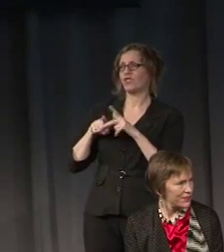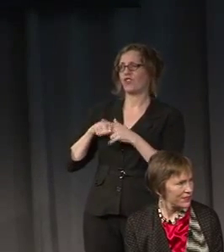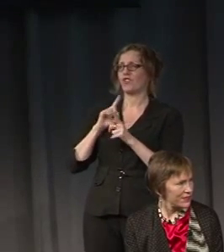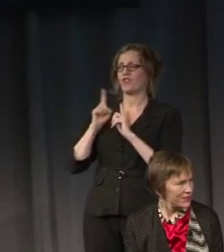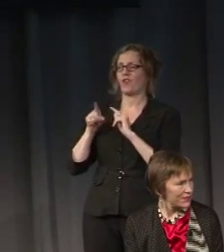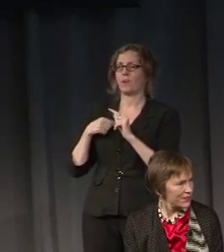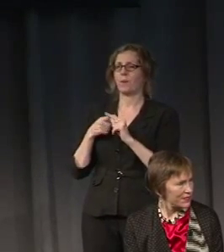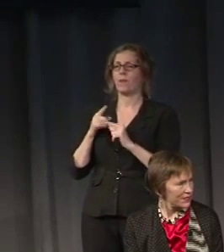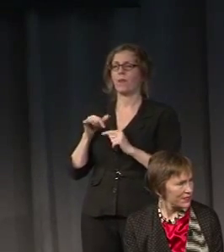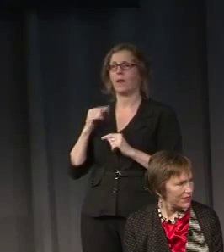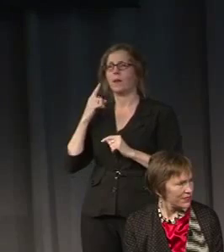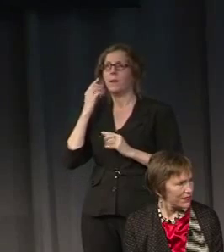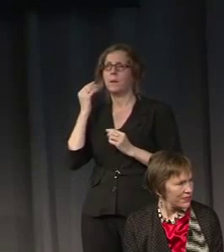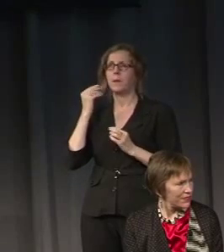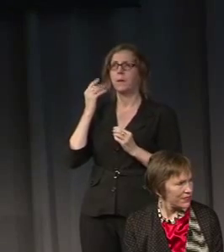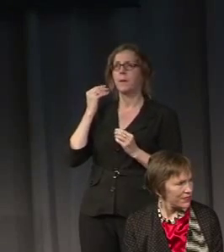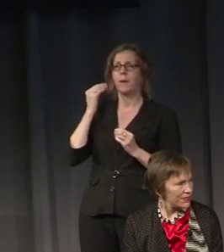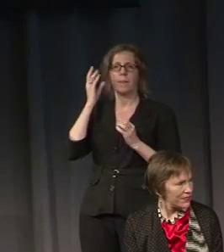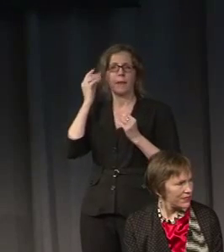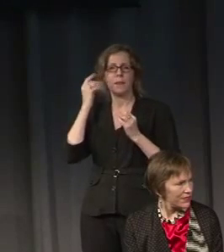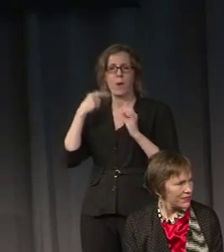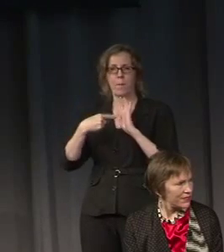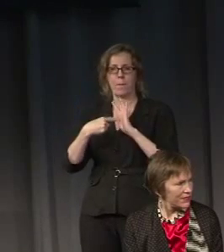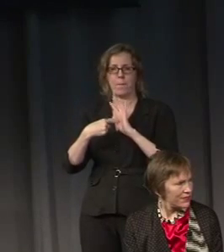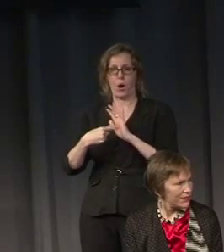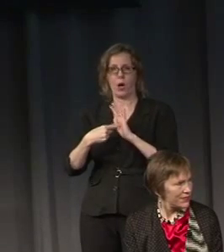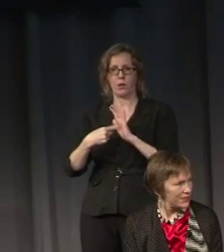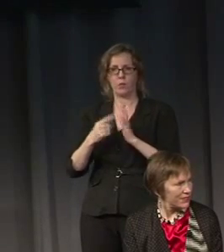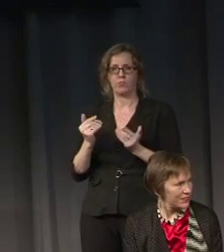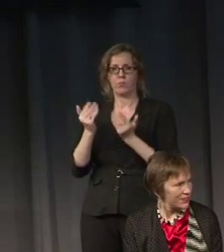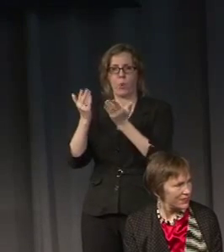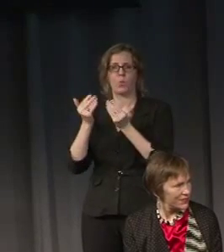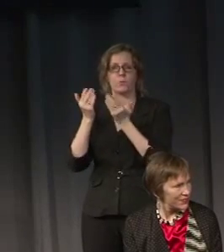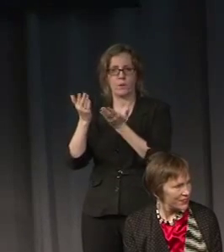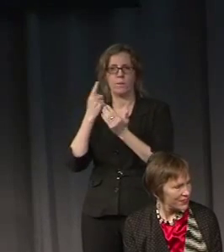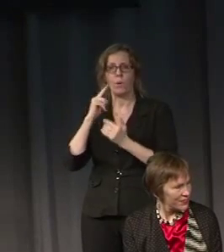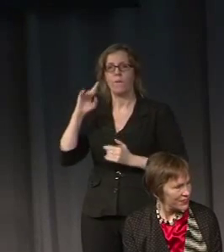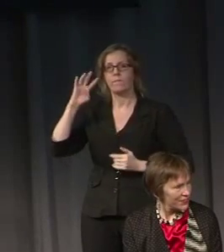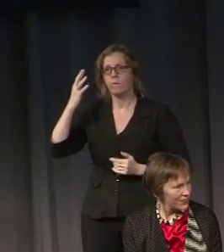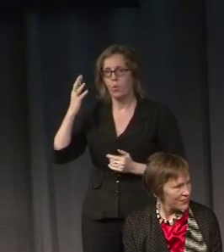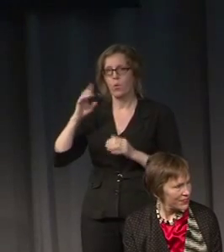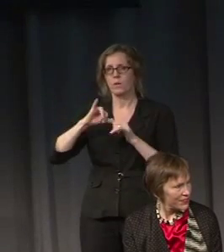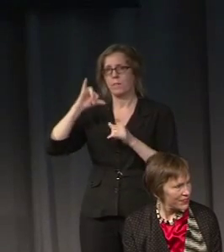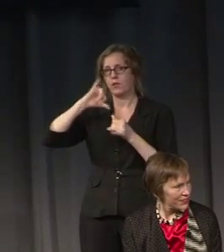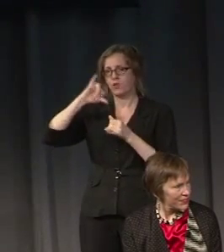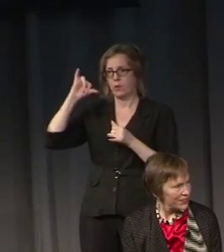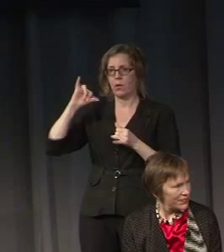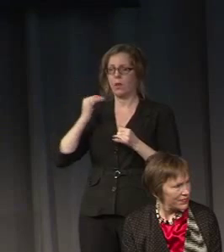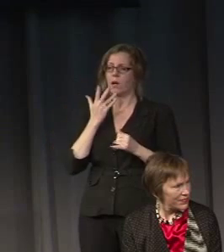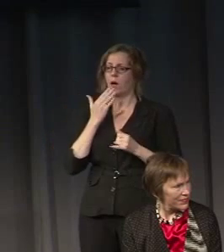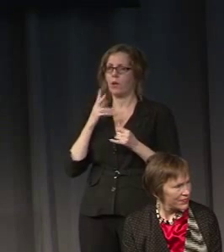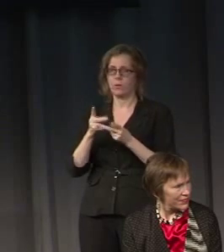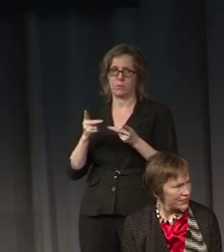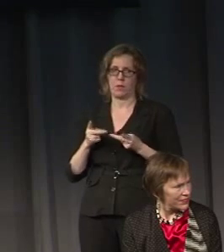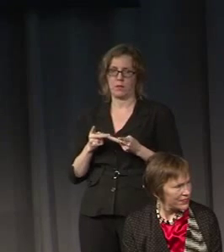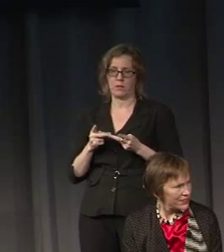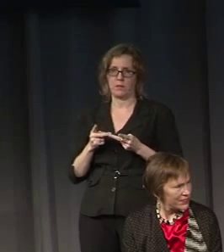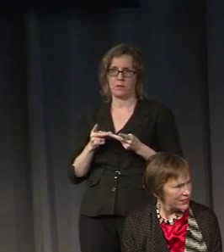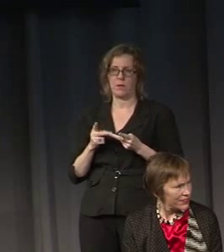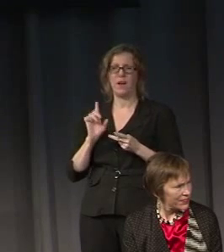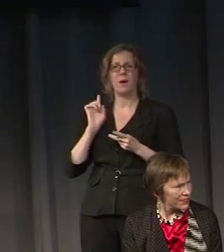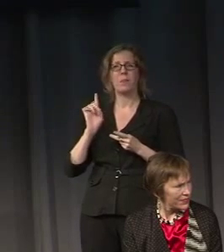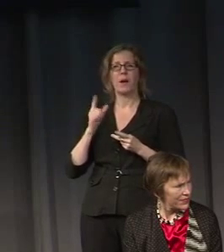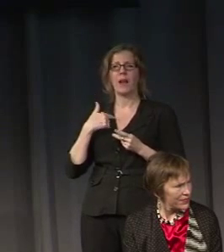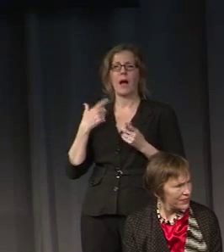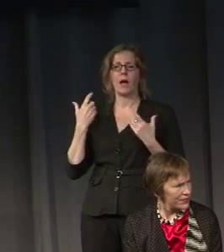talked about me trying to model a proposal for a four-dimensional color space. But I abandoned